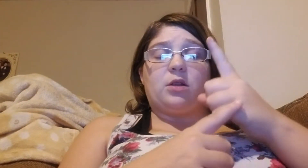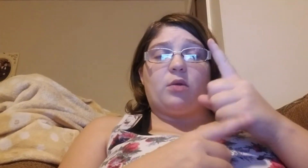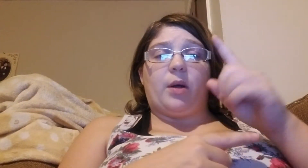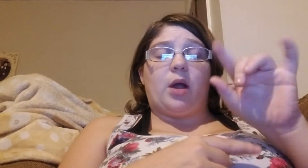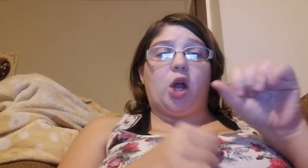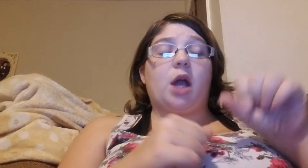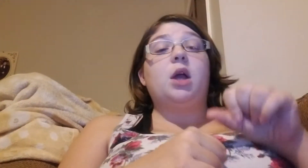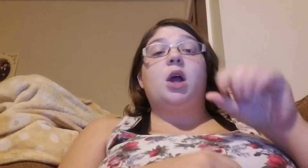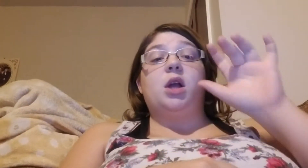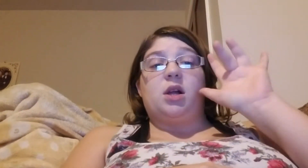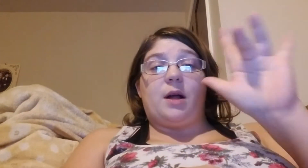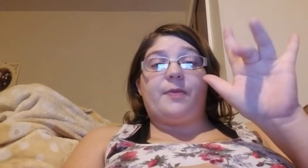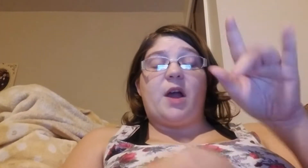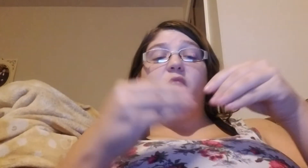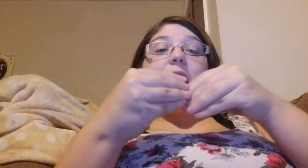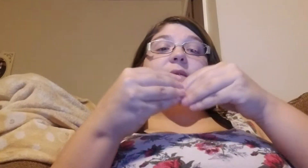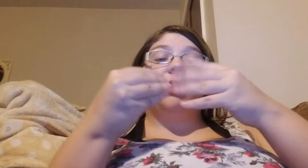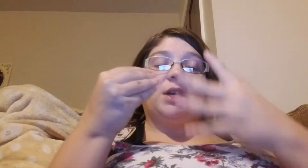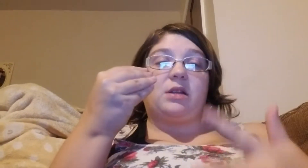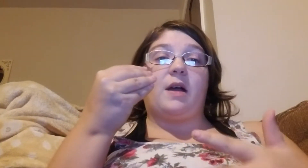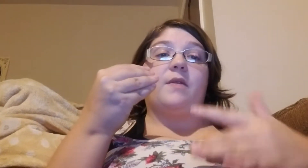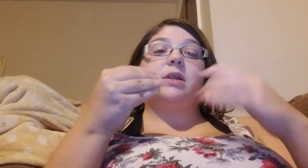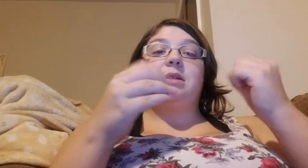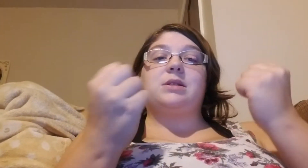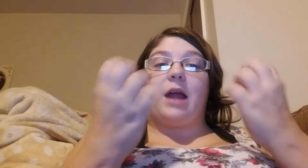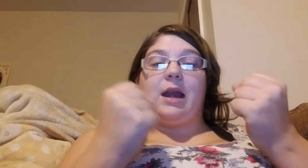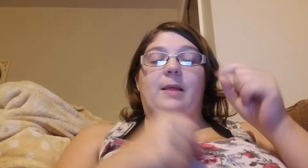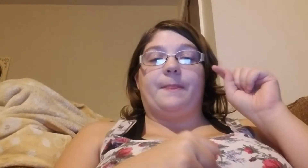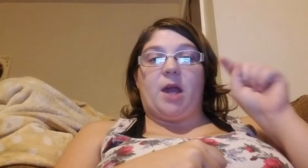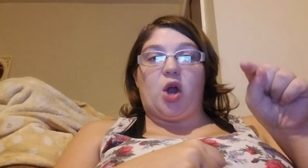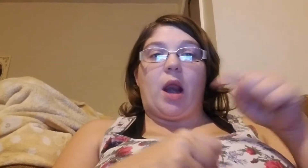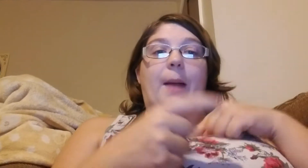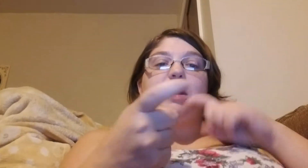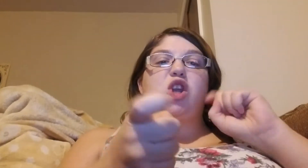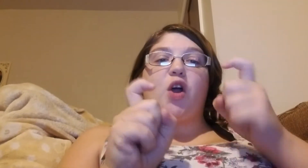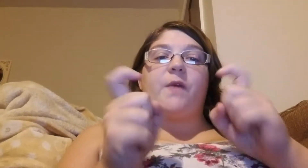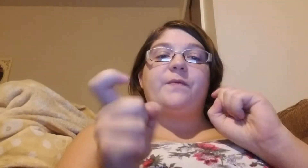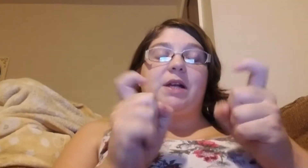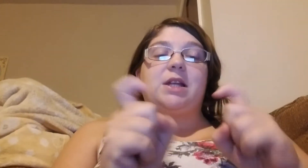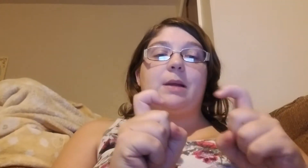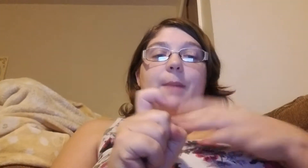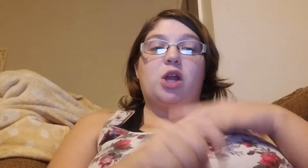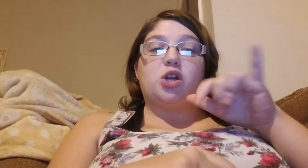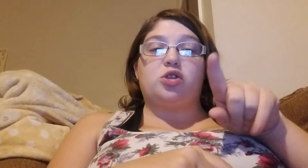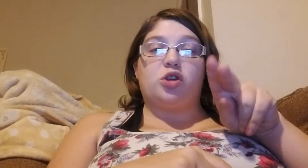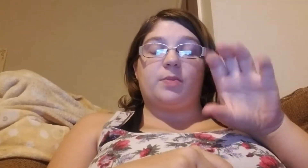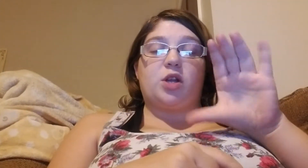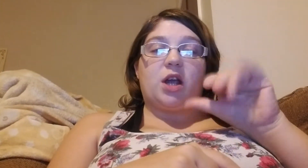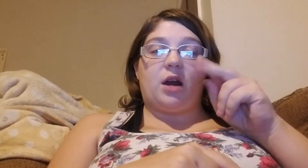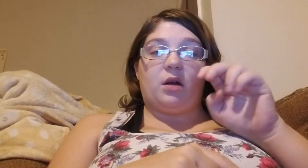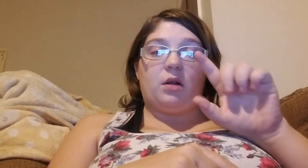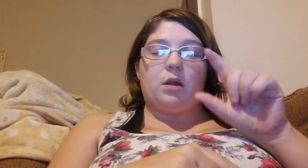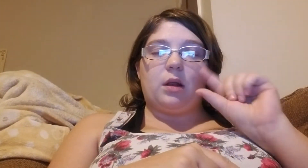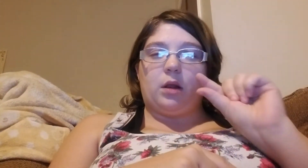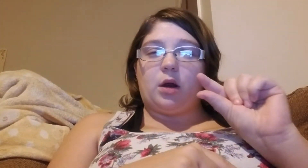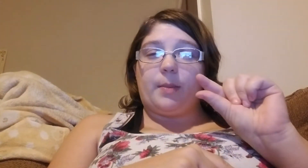right area. Click there, they'll have a list of signing in there. I'm still fixing my YouTube channel a little